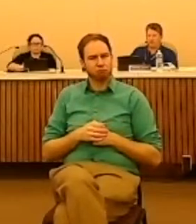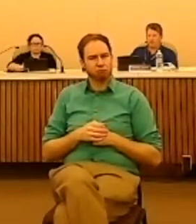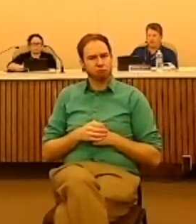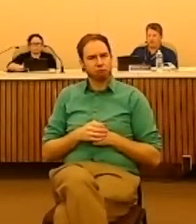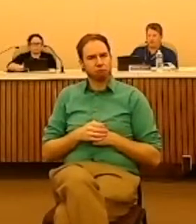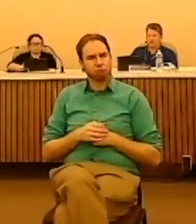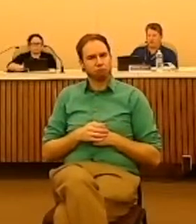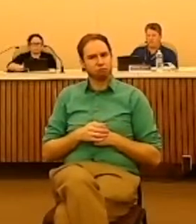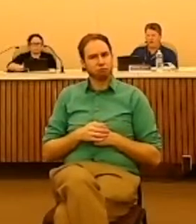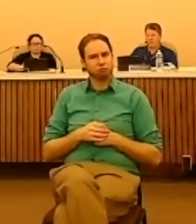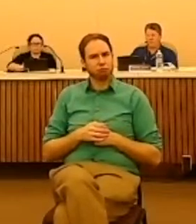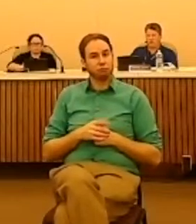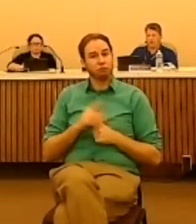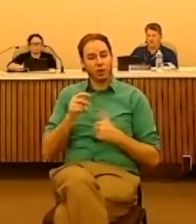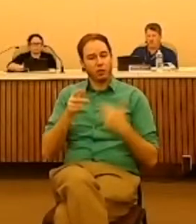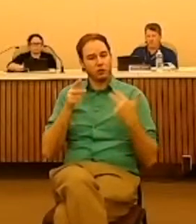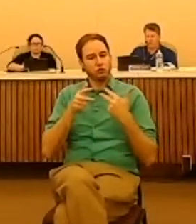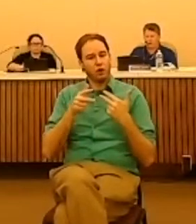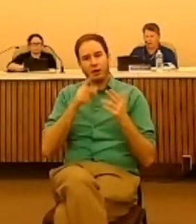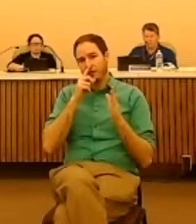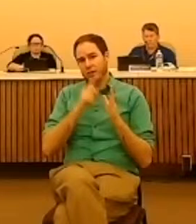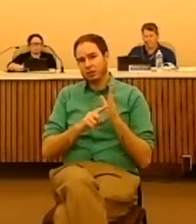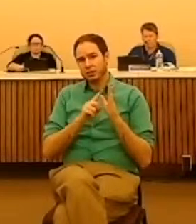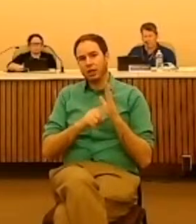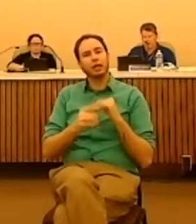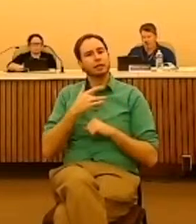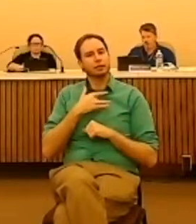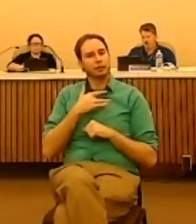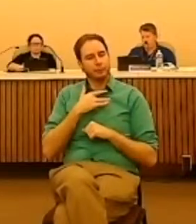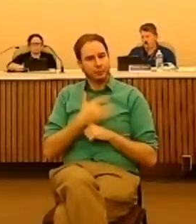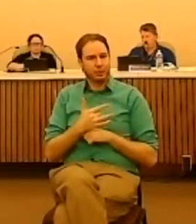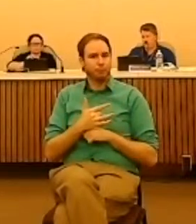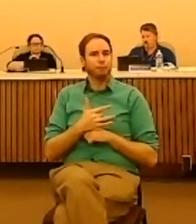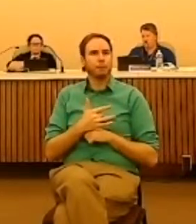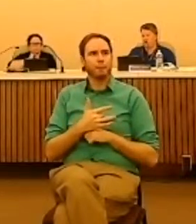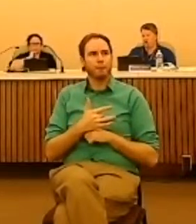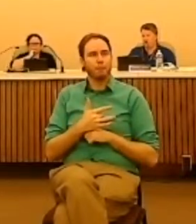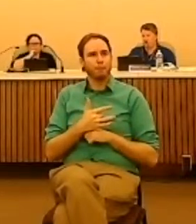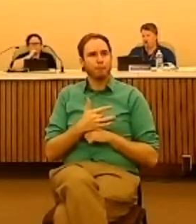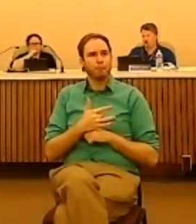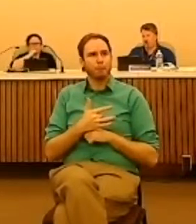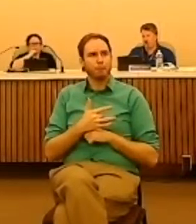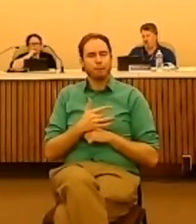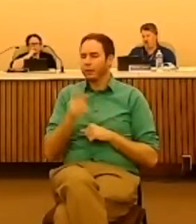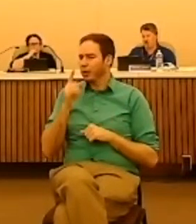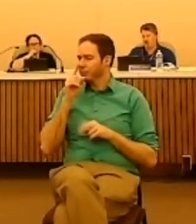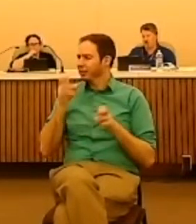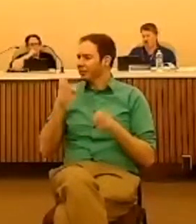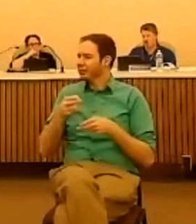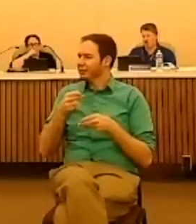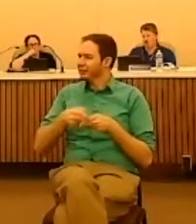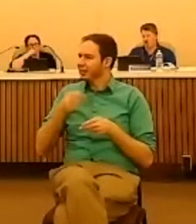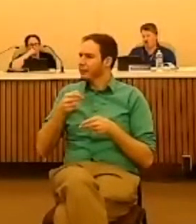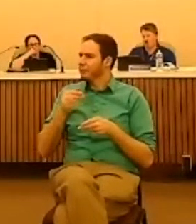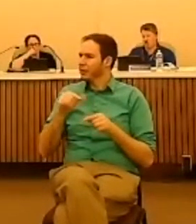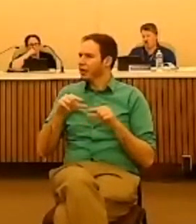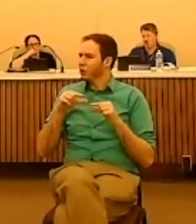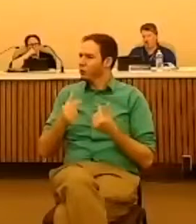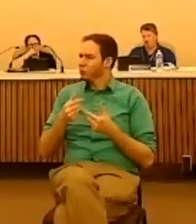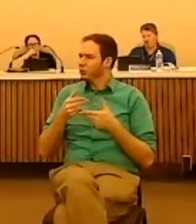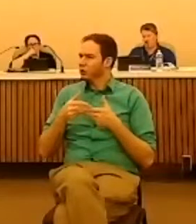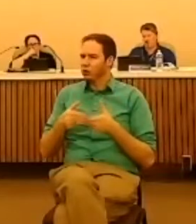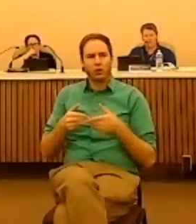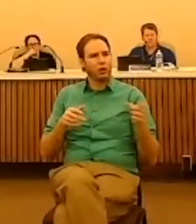Basically, the traffic studies are done. Could you cite the name of the group?